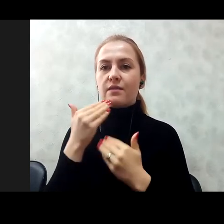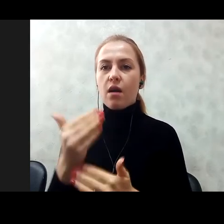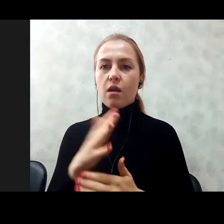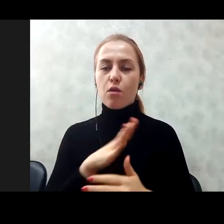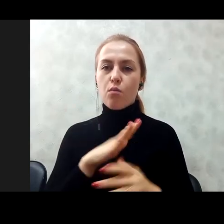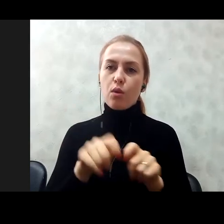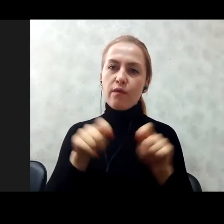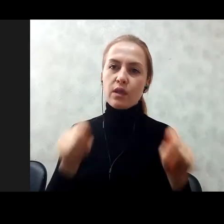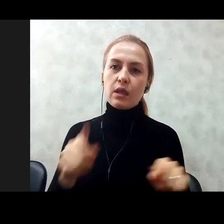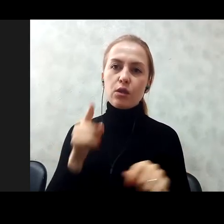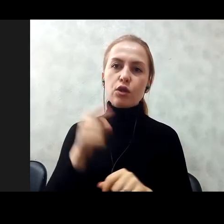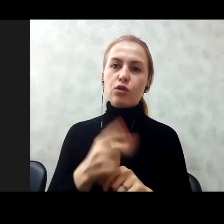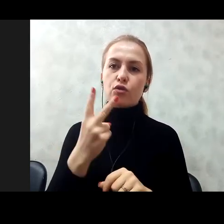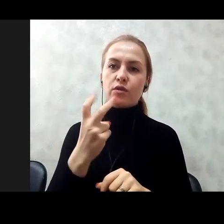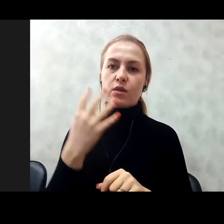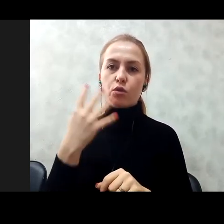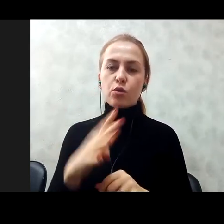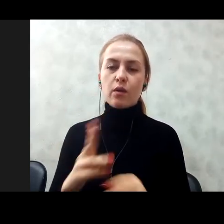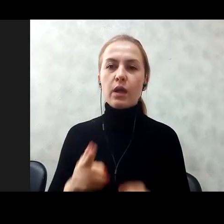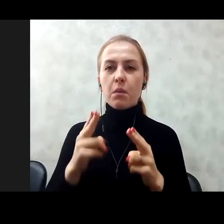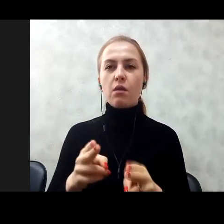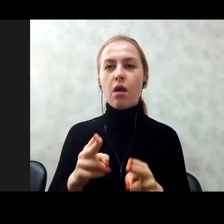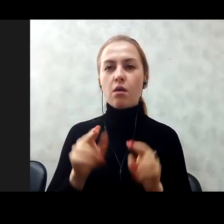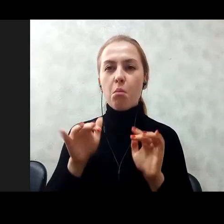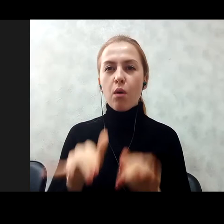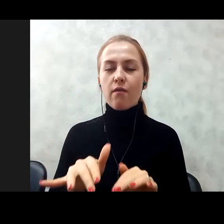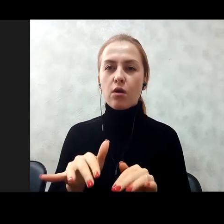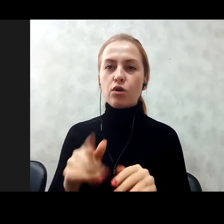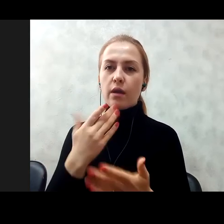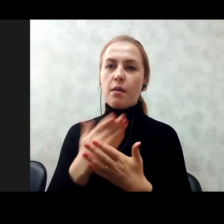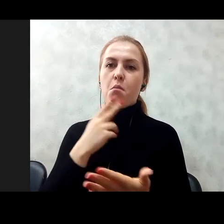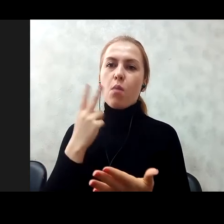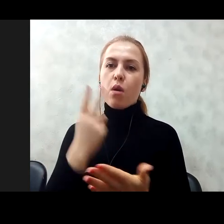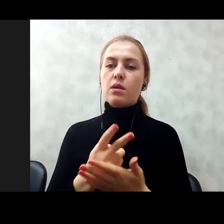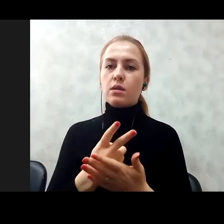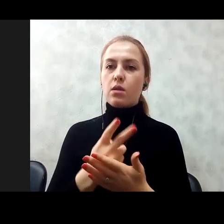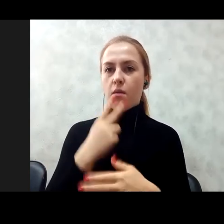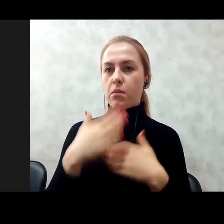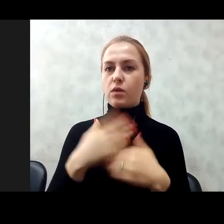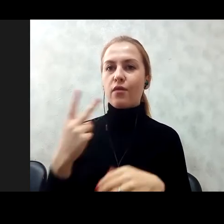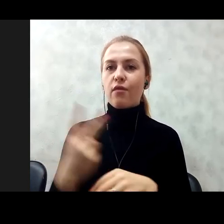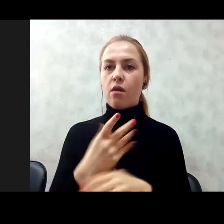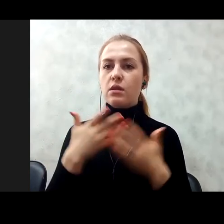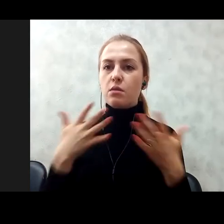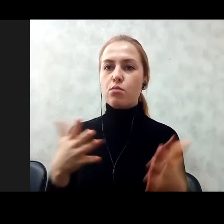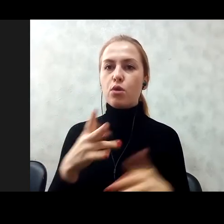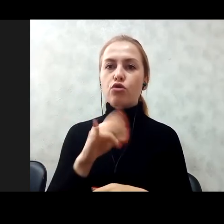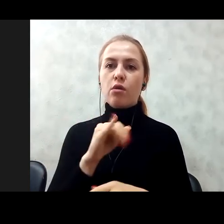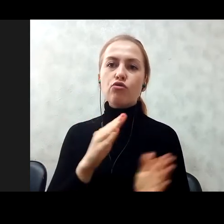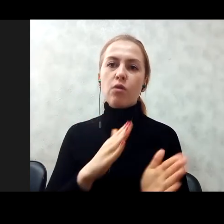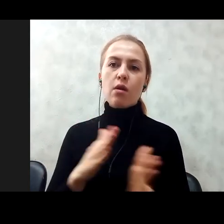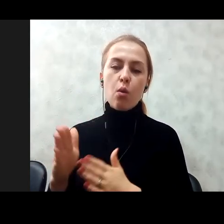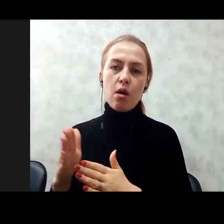we analyzed the number of those, more than 1,200 criminal and